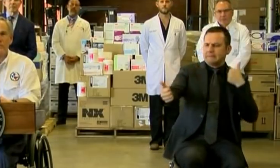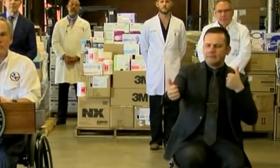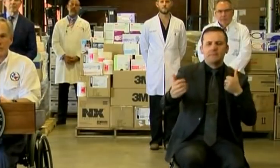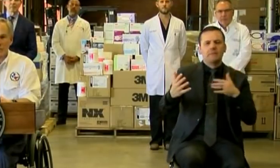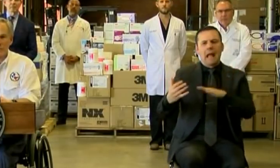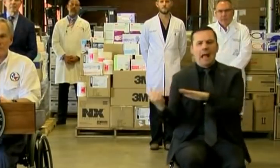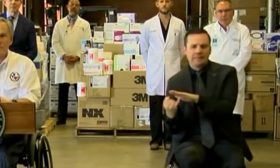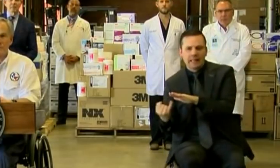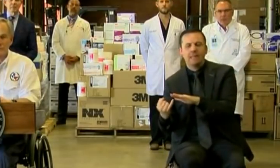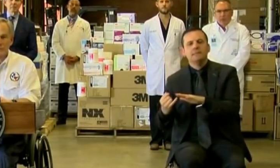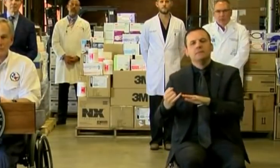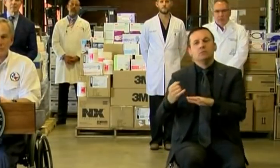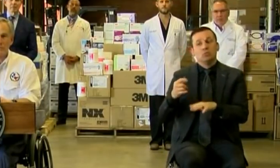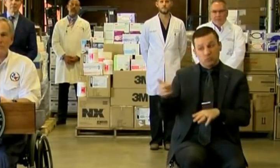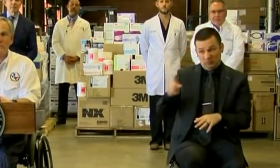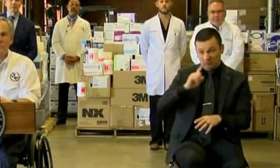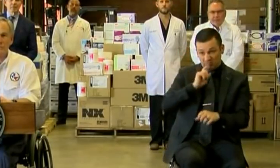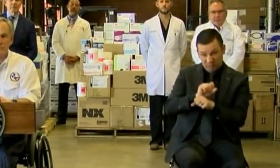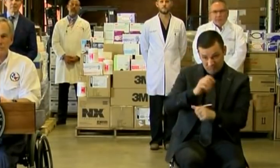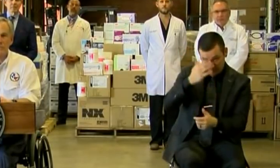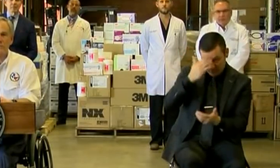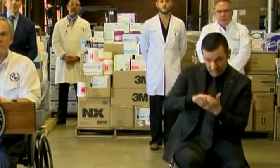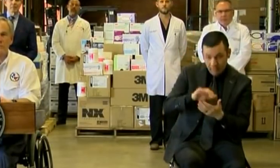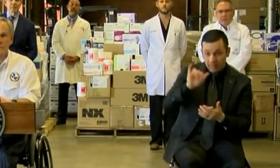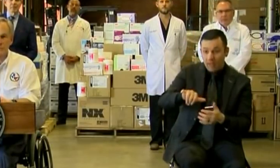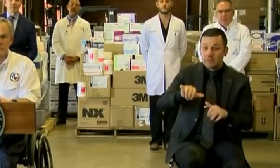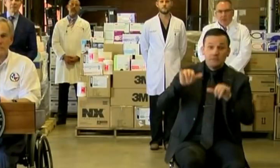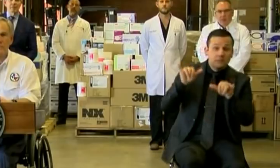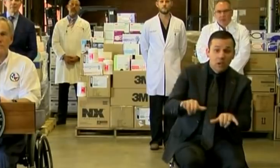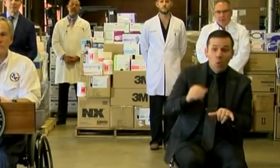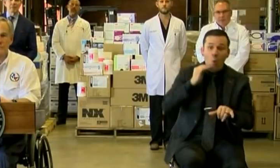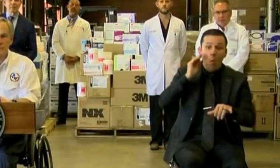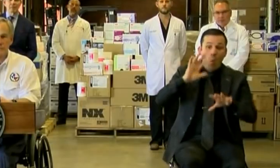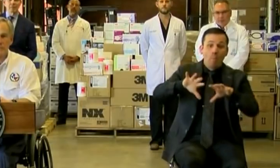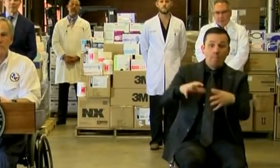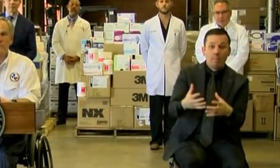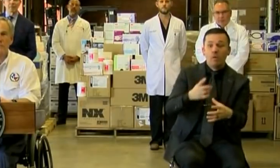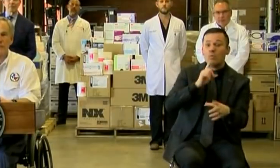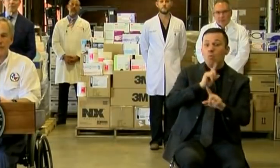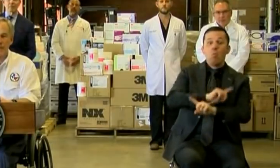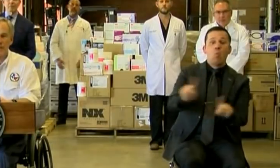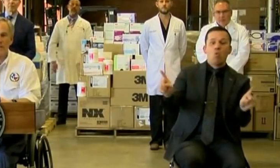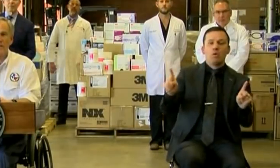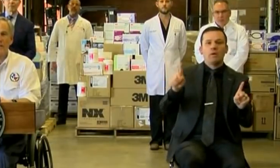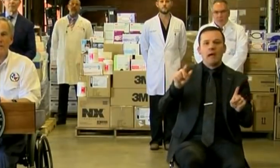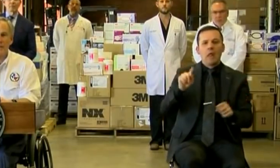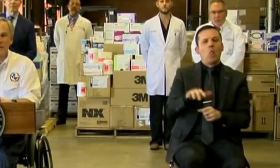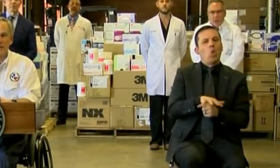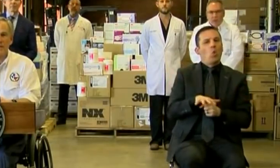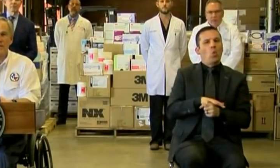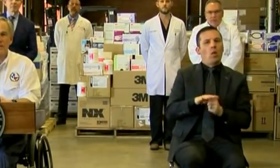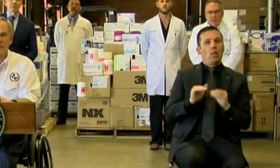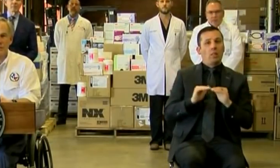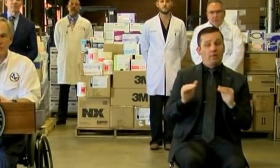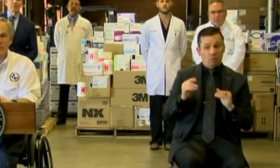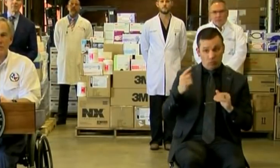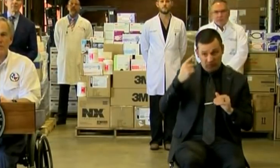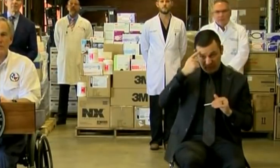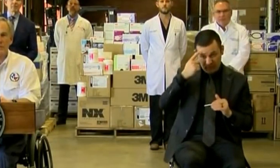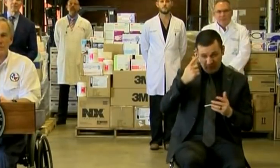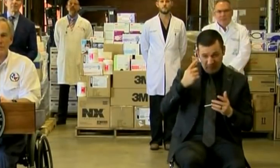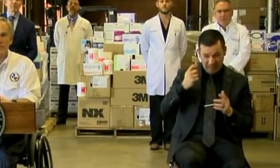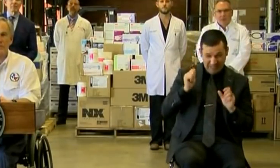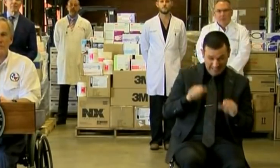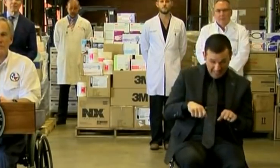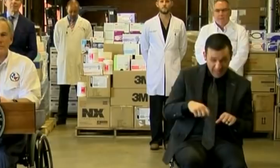possible, do you really believe that these stay-at-home orders that are being implemented at the local level can, I